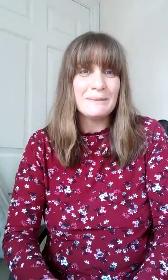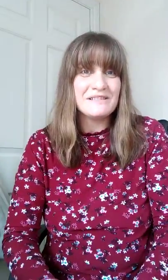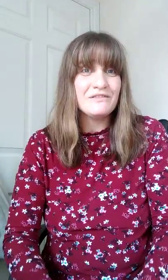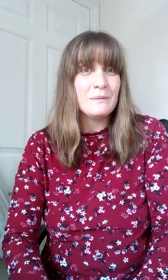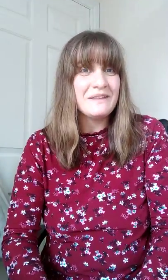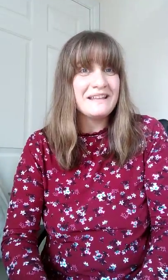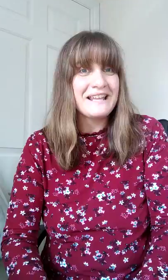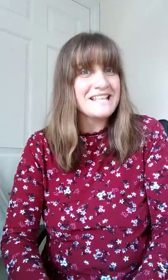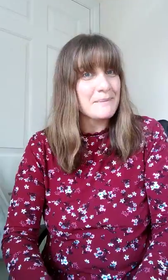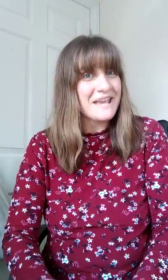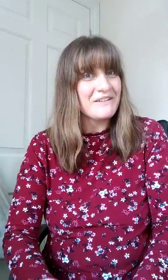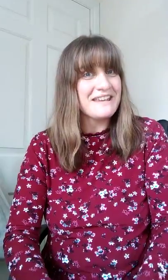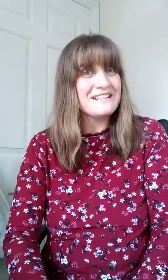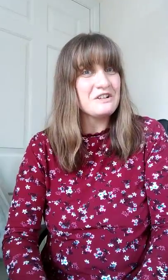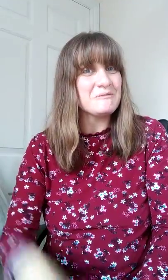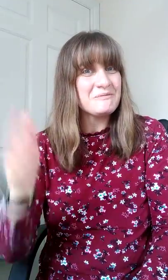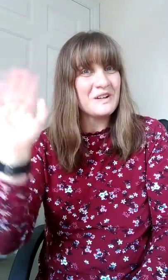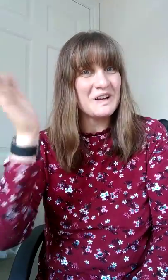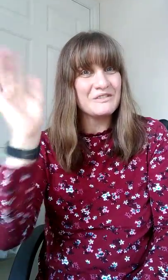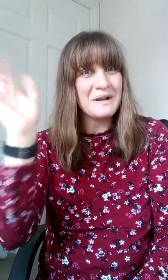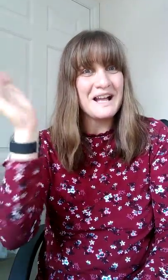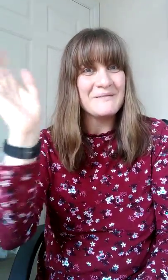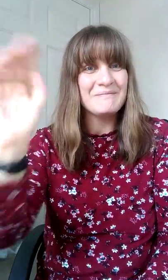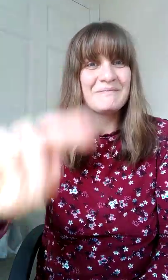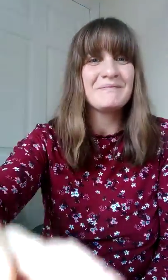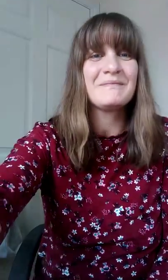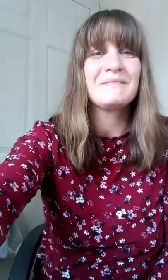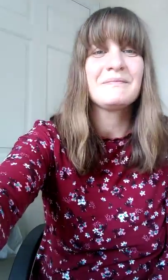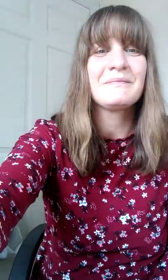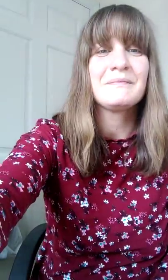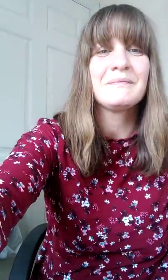little bit of fun with it and tell me how you get on. Au revoir. Bye. Bye. Bye. Bye.